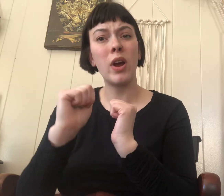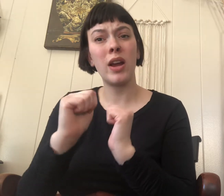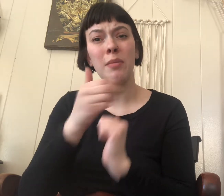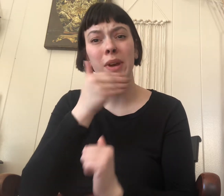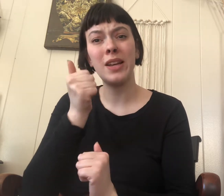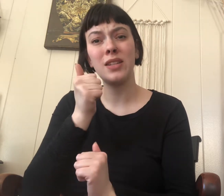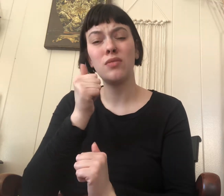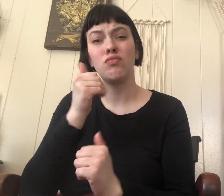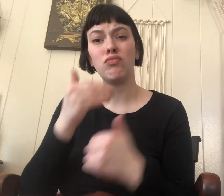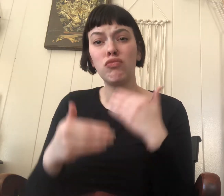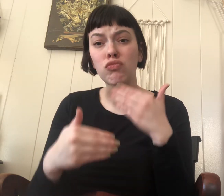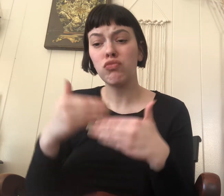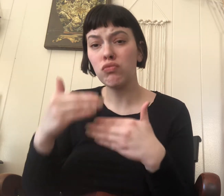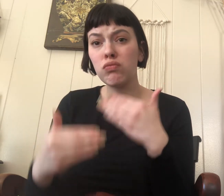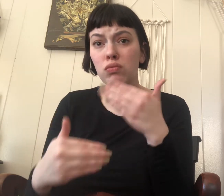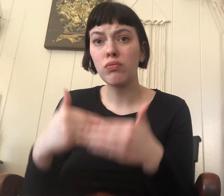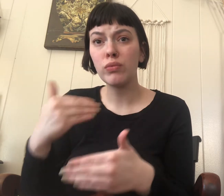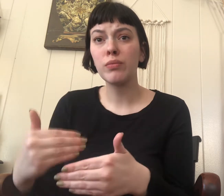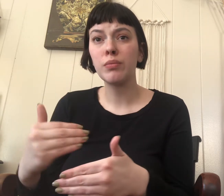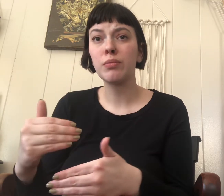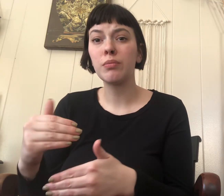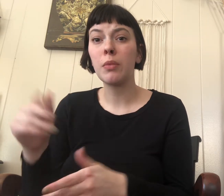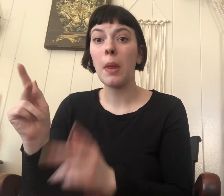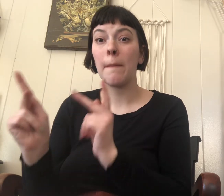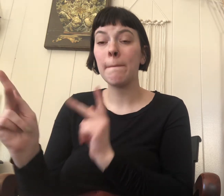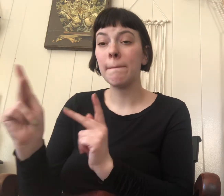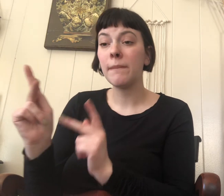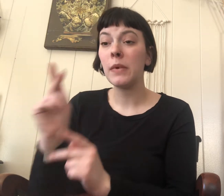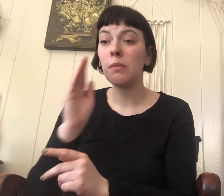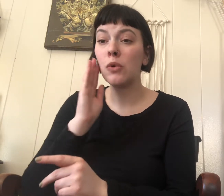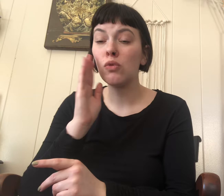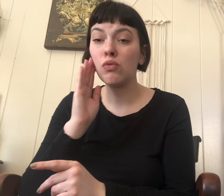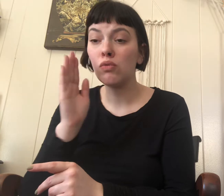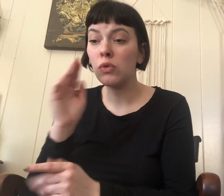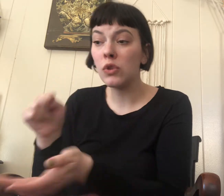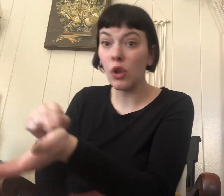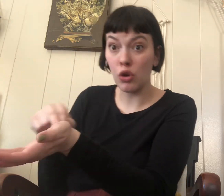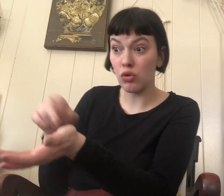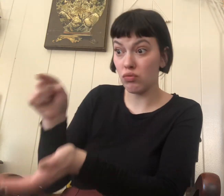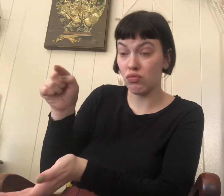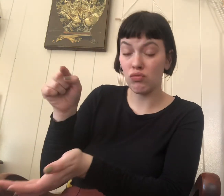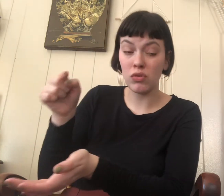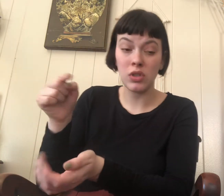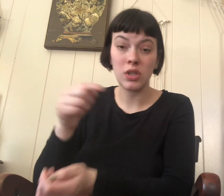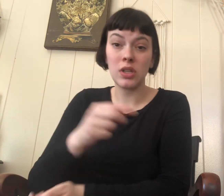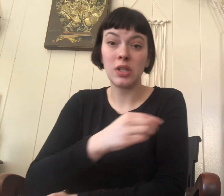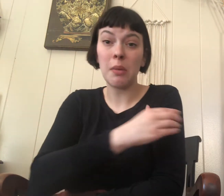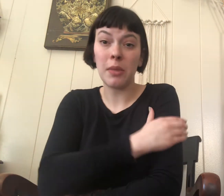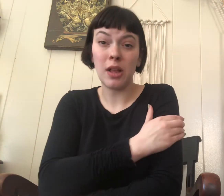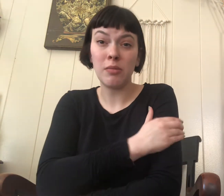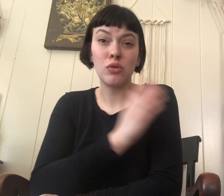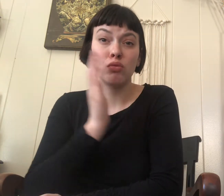The patient care assistant will take your vital signs, your blood pressure, your height and your weight, which we do every time that you're here for